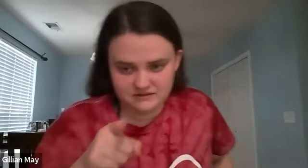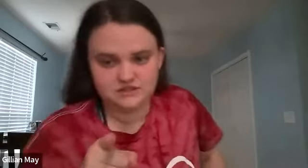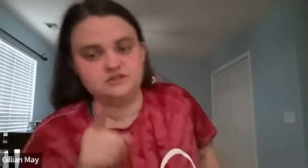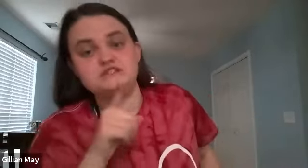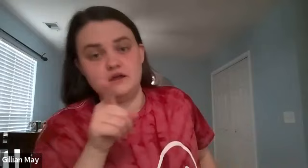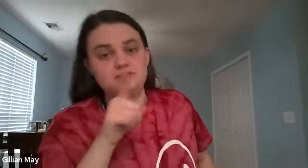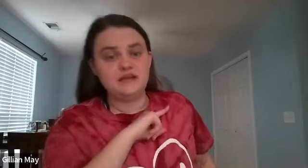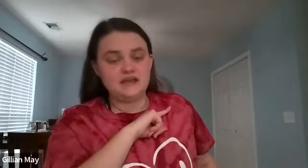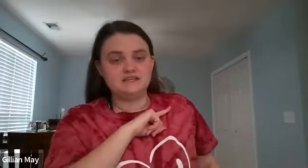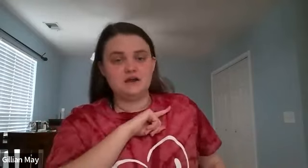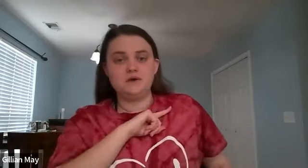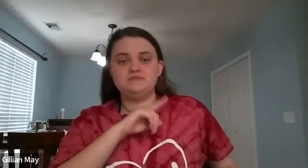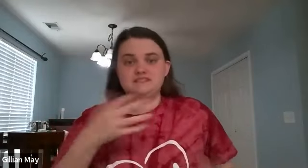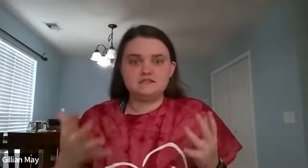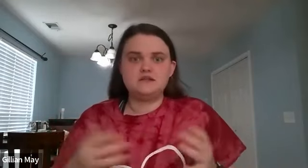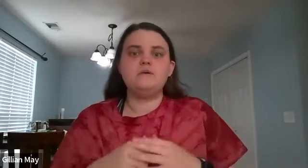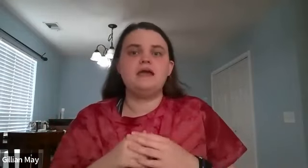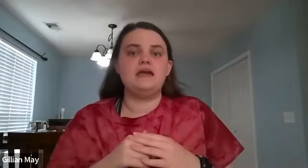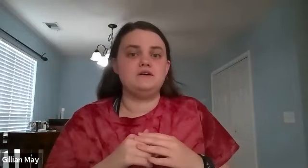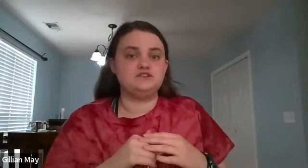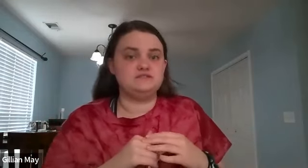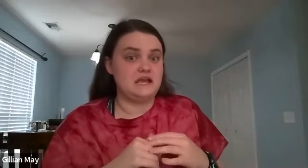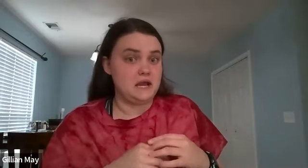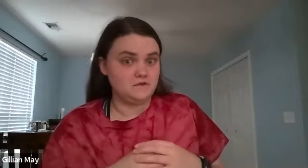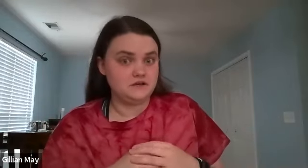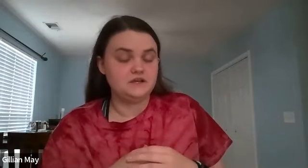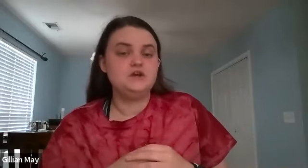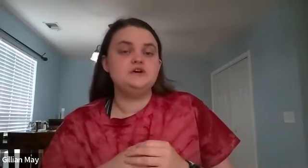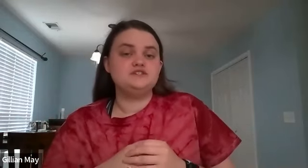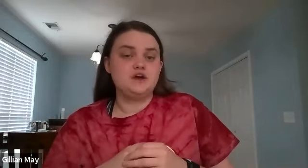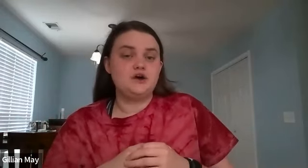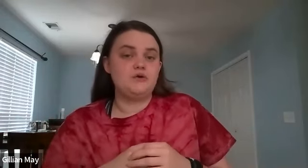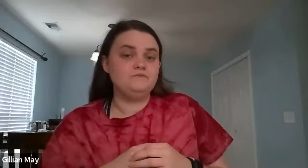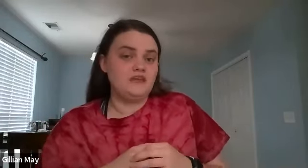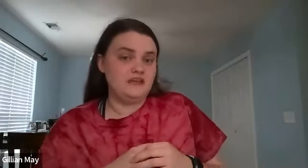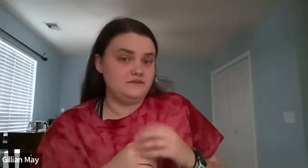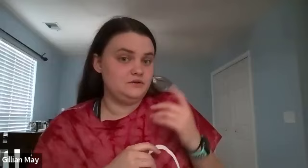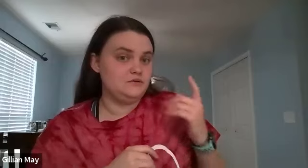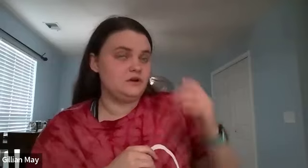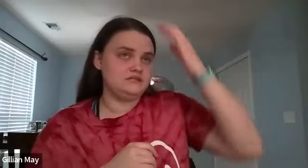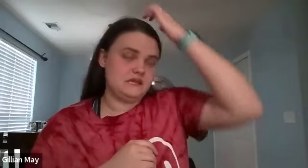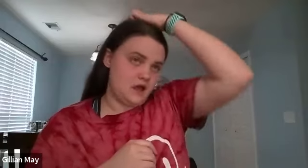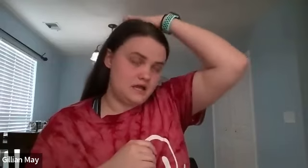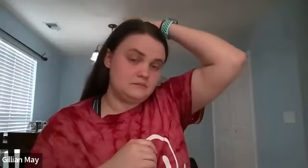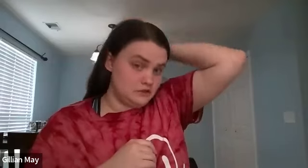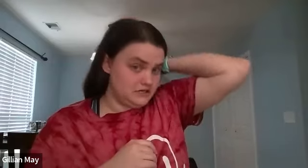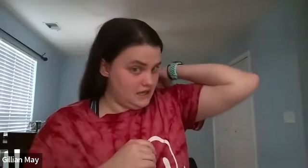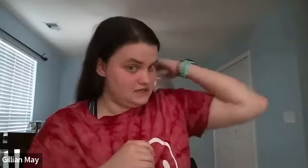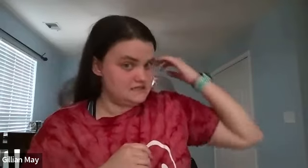to do slowly and to sign slow, and also saying I'm learning. So if you are going to say I am learning ASL,